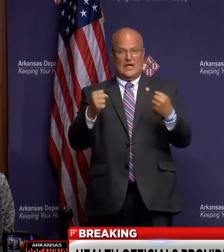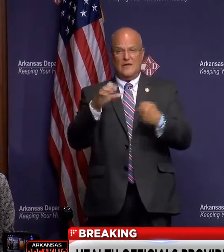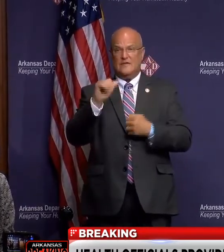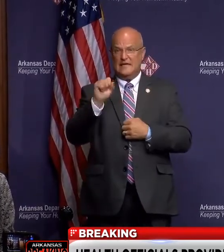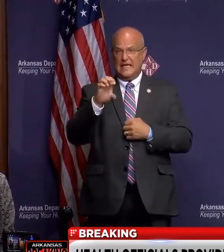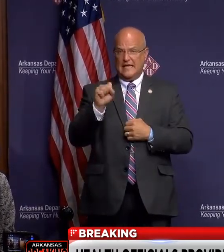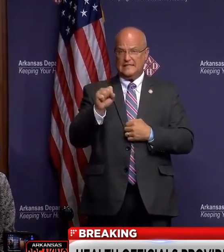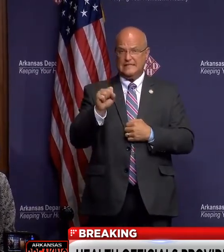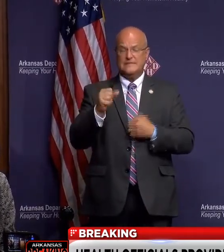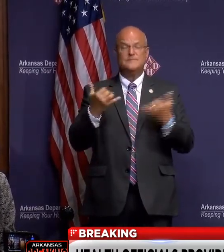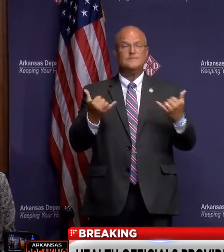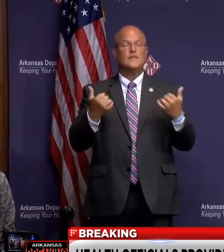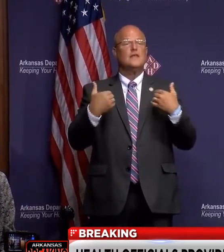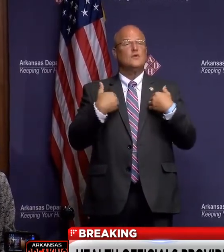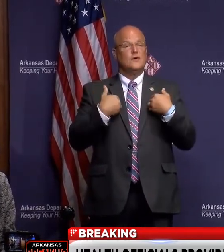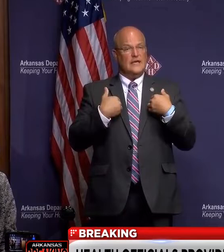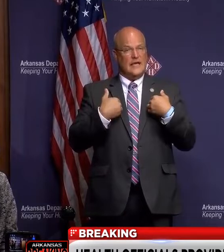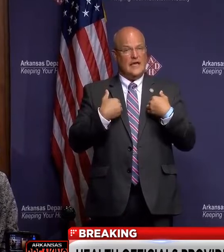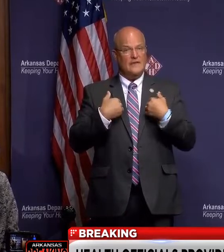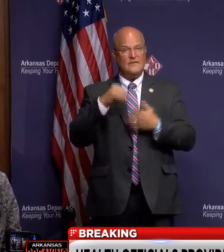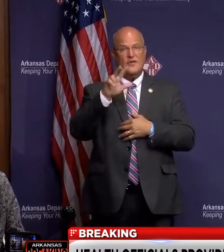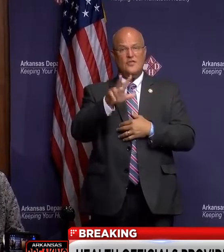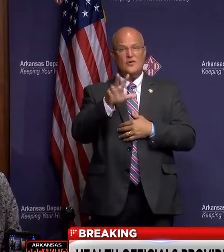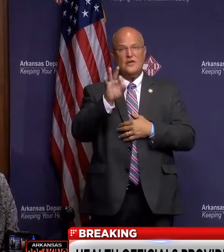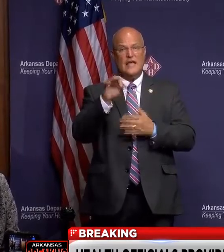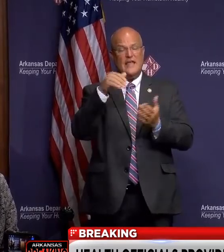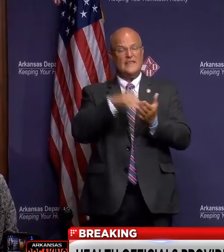cases. There are